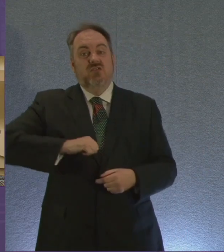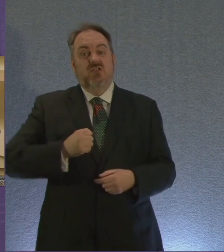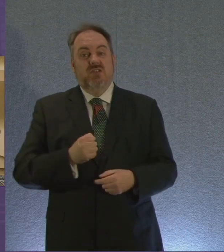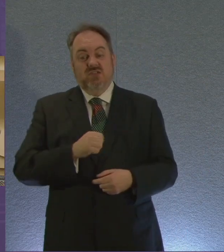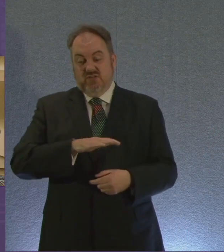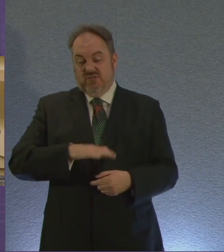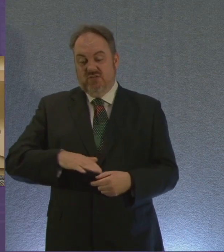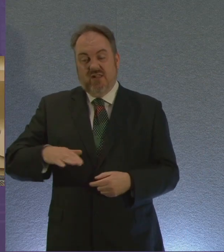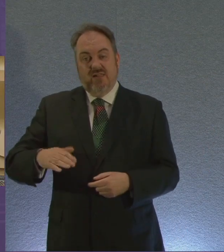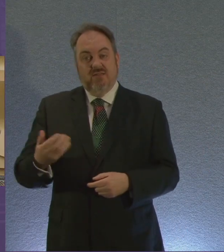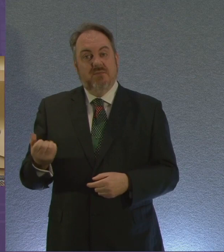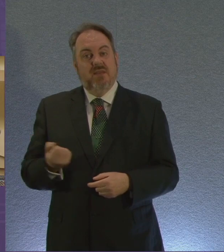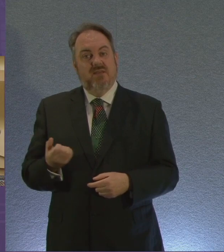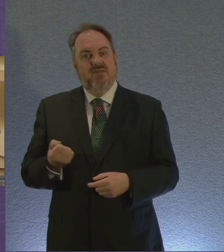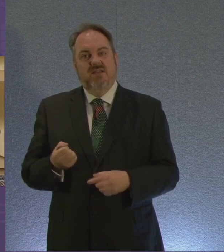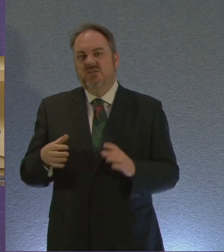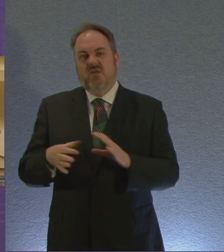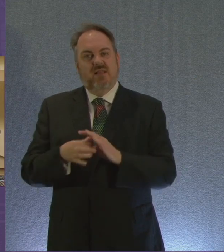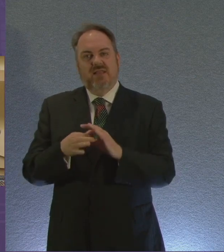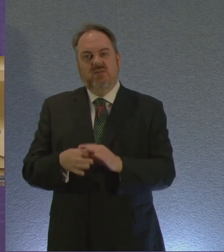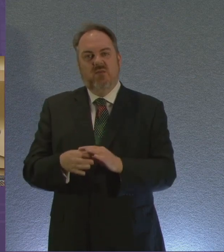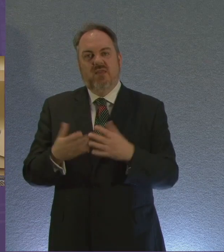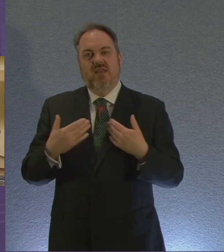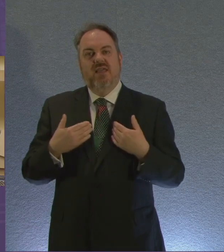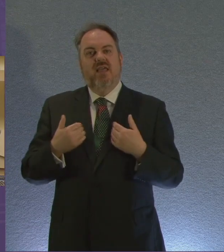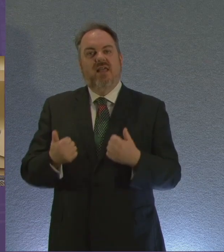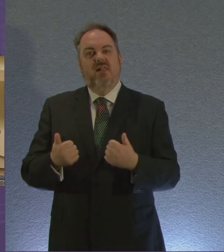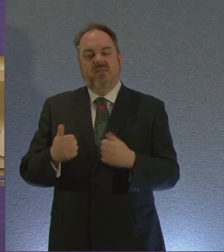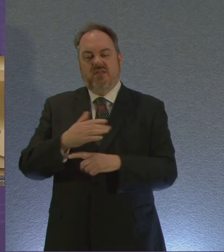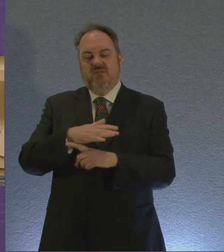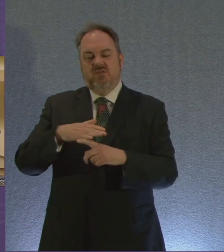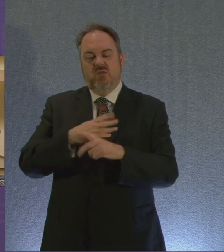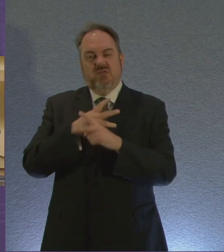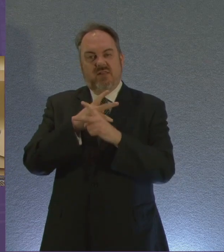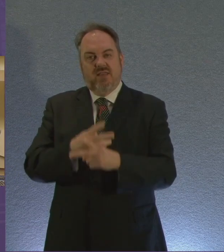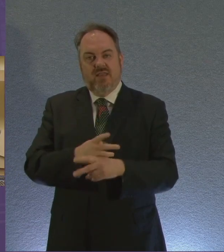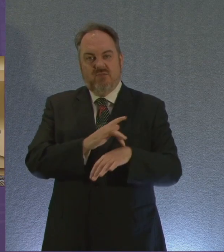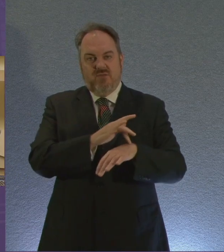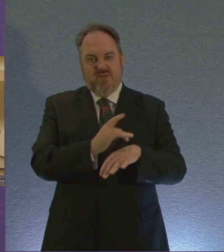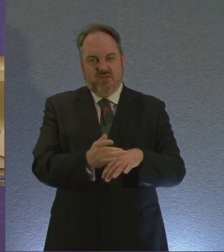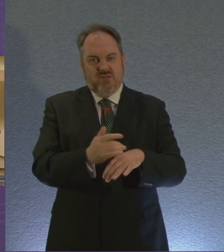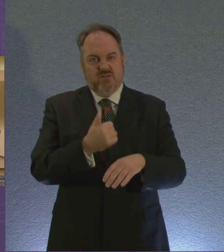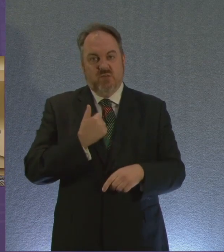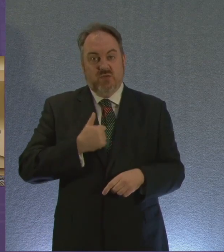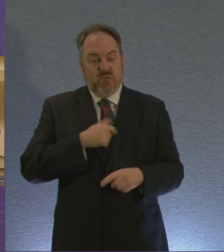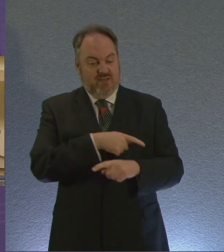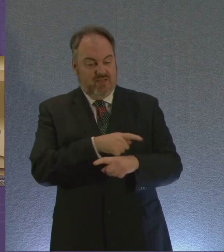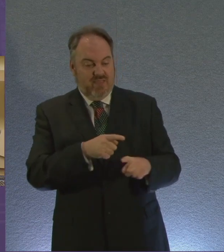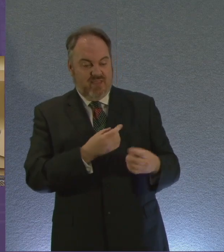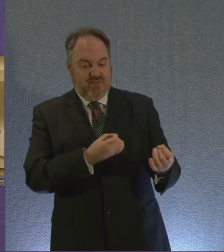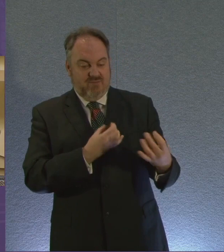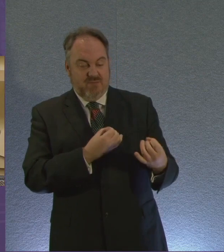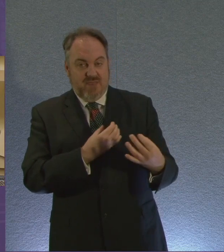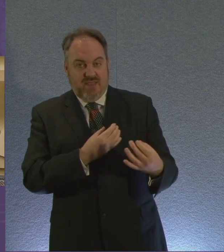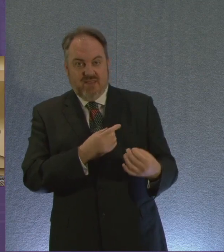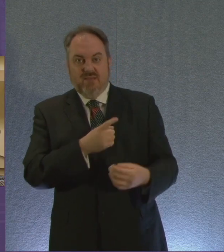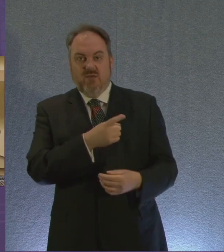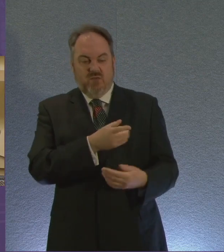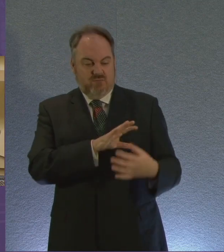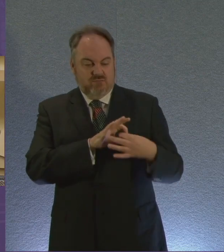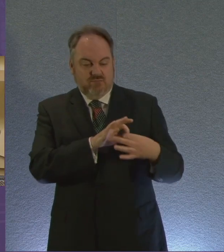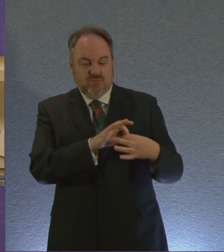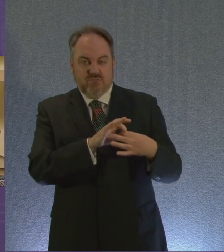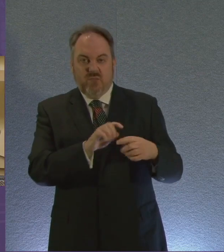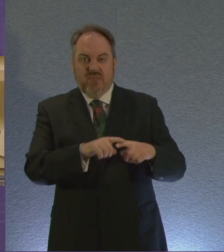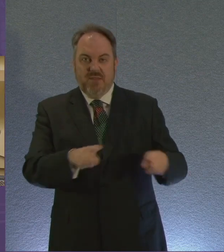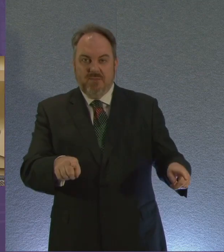on the health and social care professionals that the disability benefits do. That's not to say that the Scottish Child Payment will be in any way easy